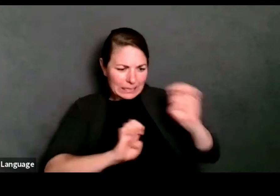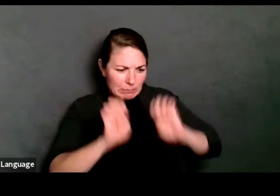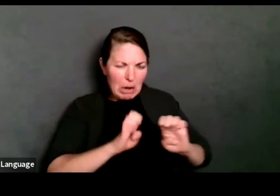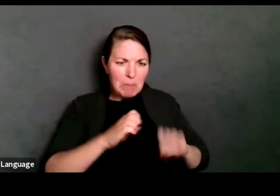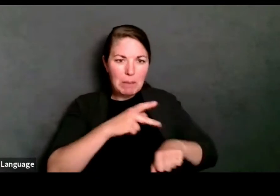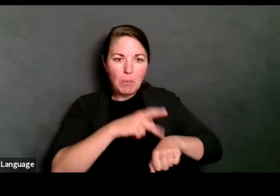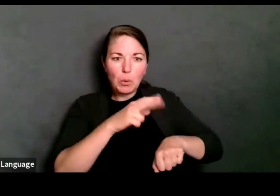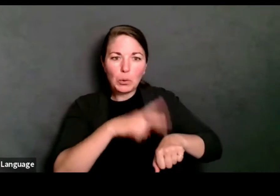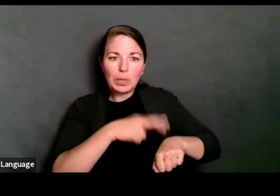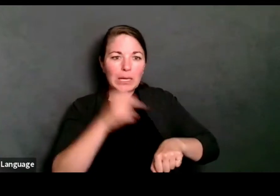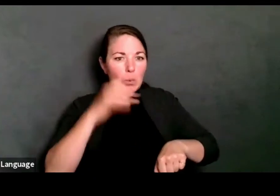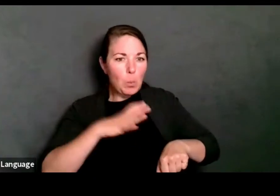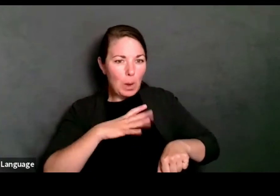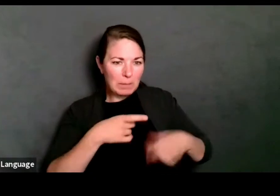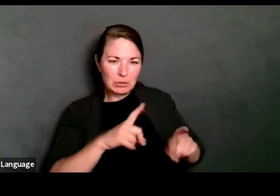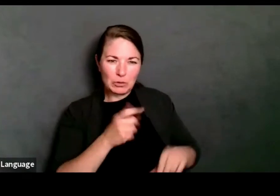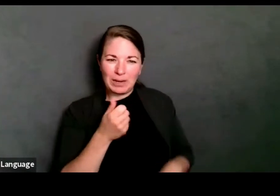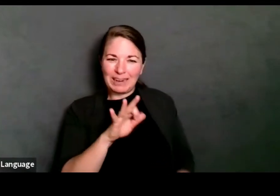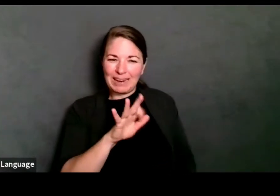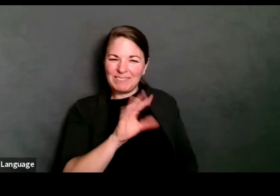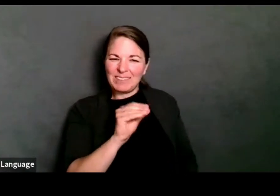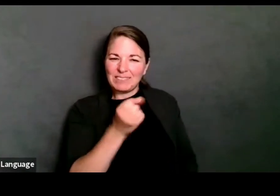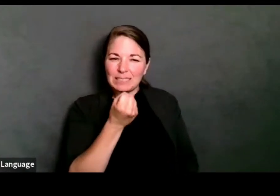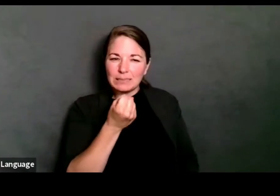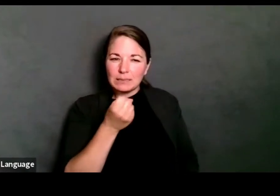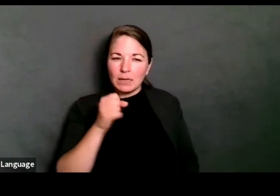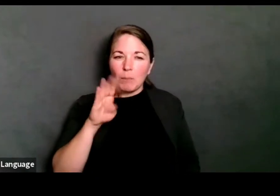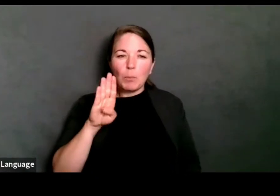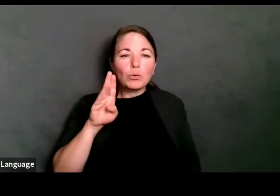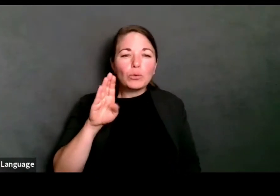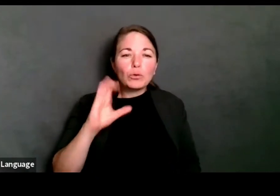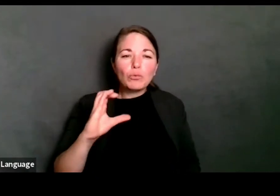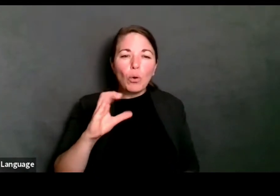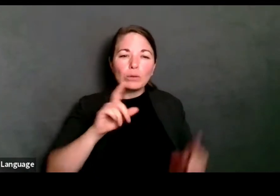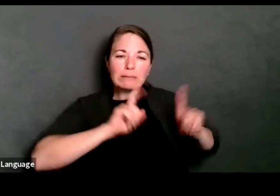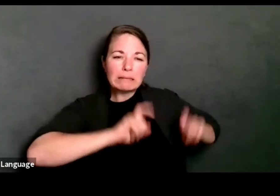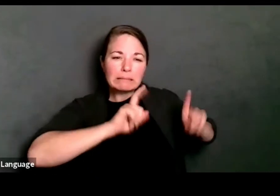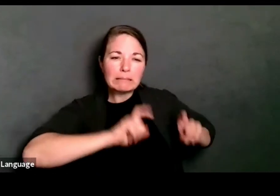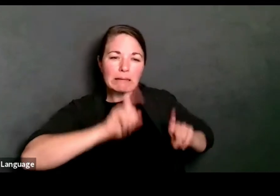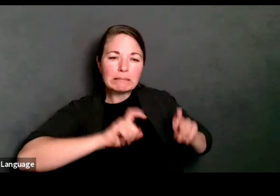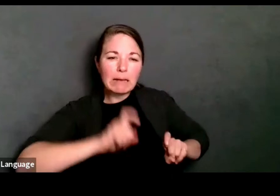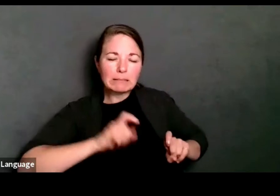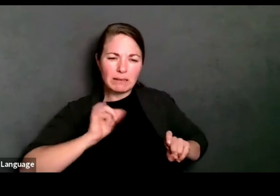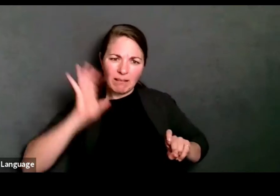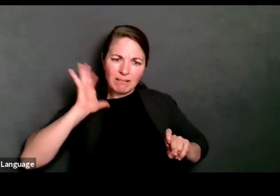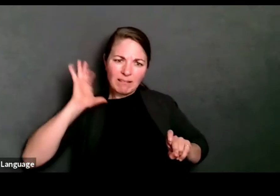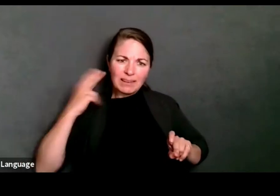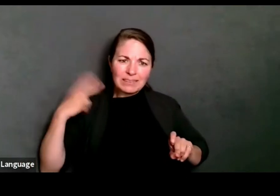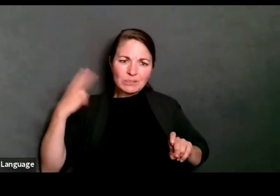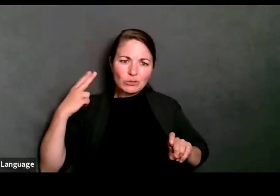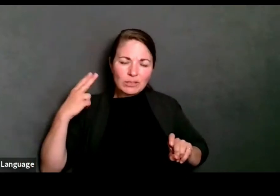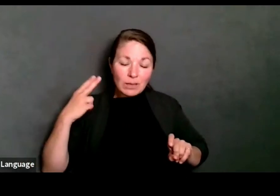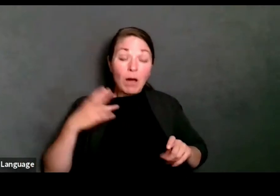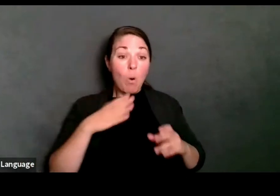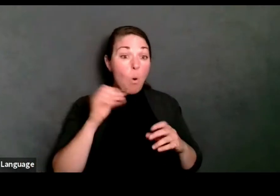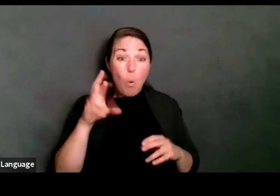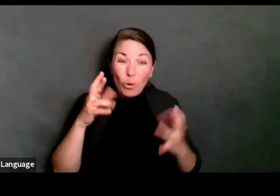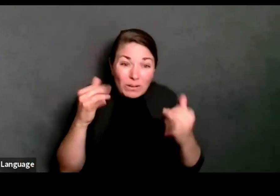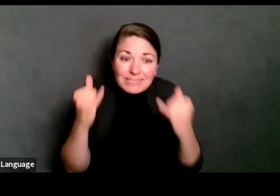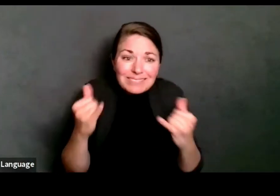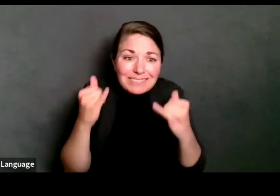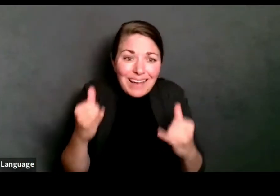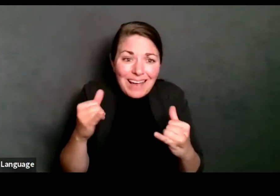Rican women during the 1950s hormonal birth control trials, or about the treatment of migrants at the southern U.S. border